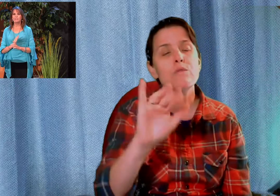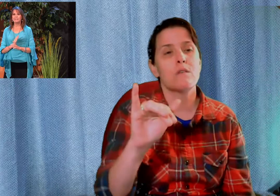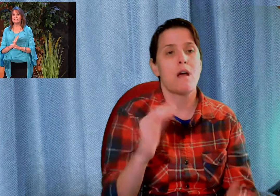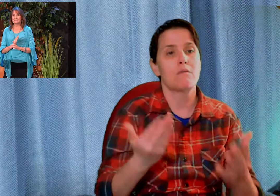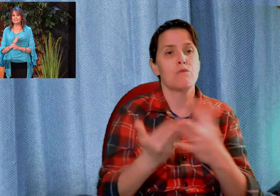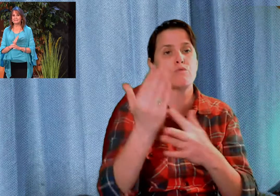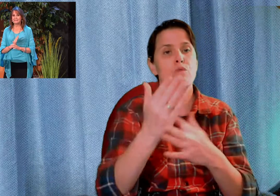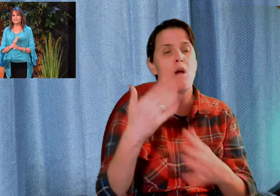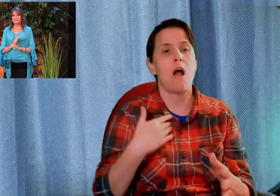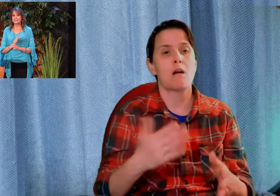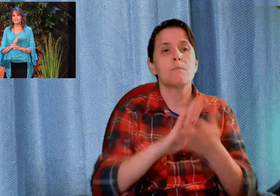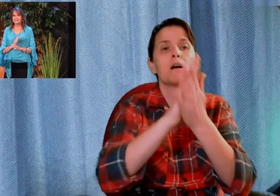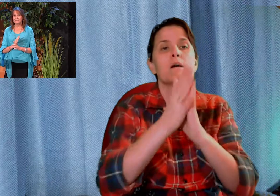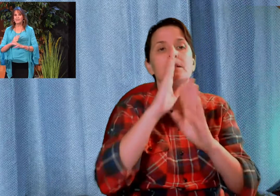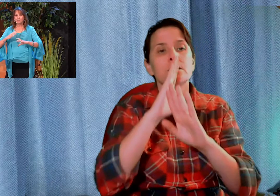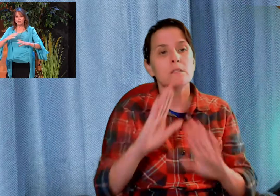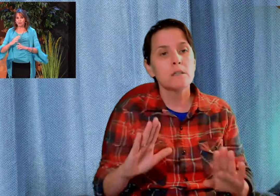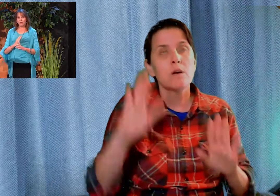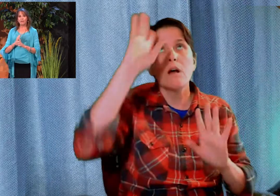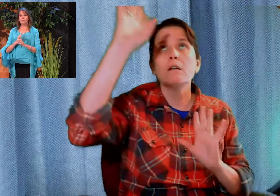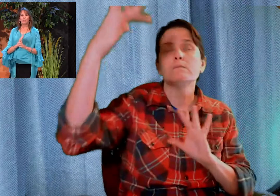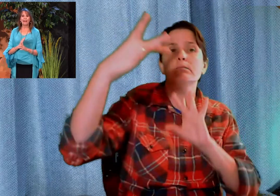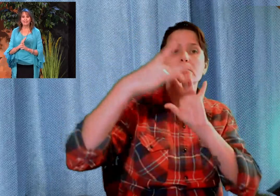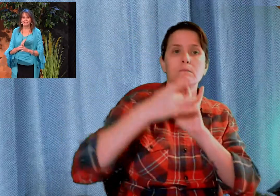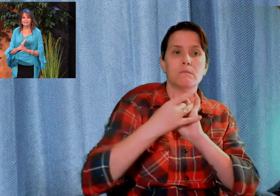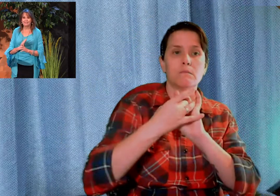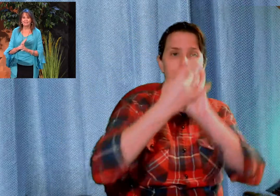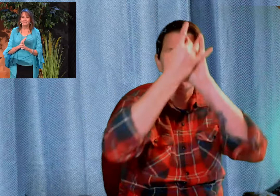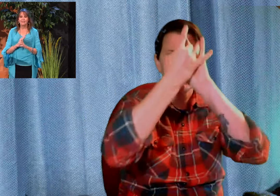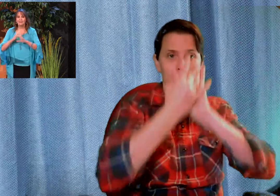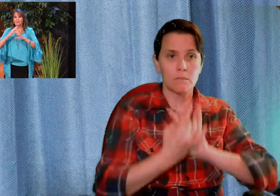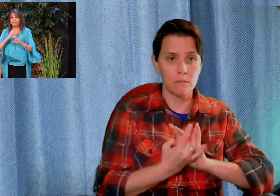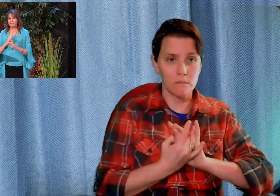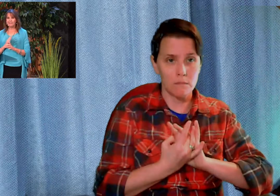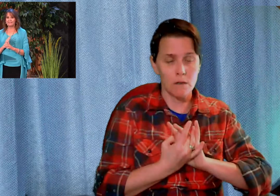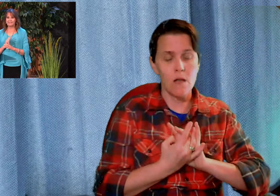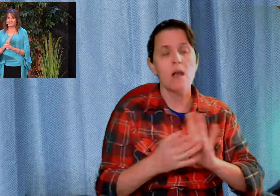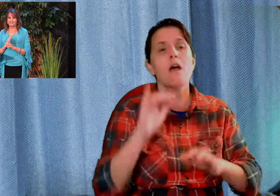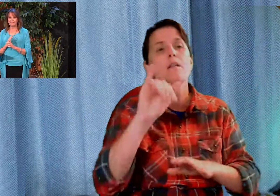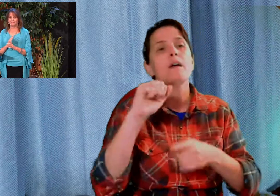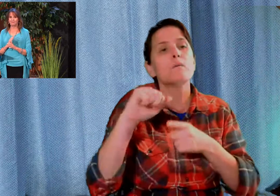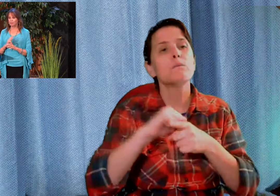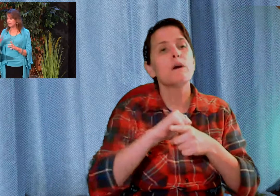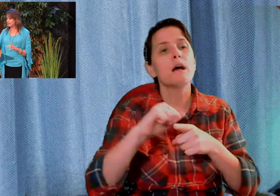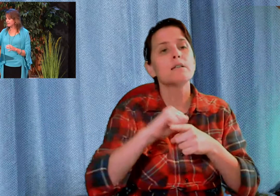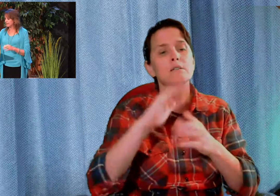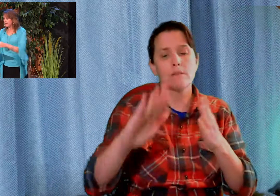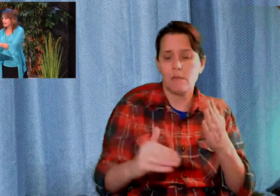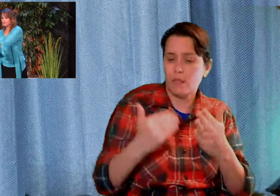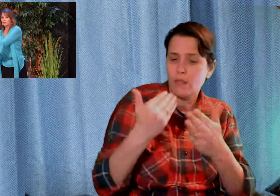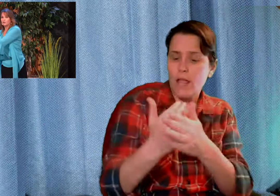point of ease, through that practice of landing in a different